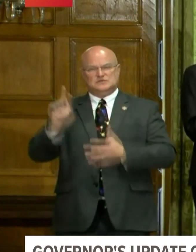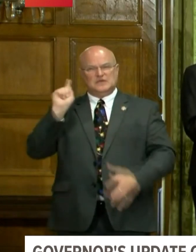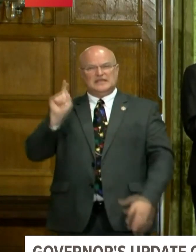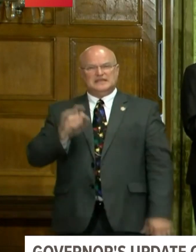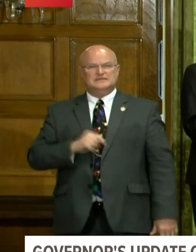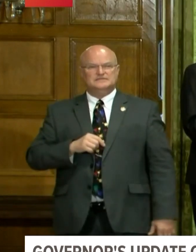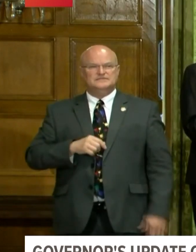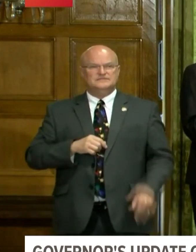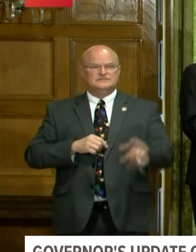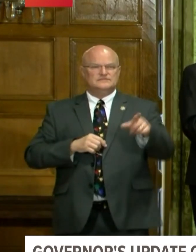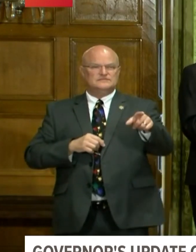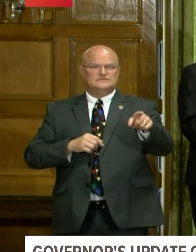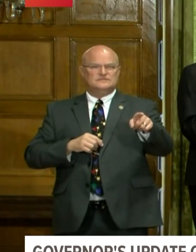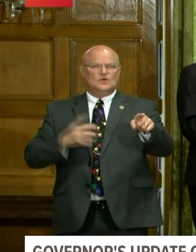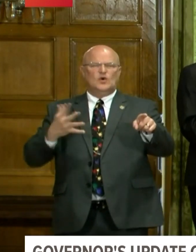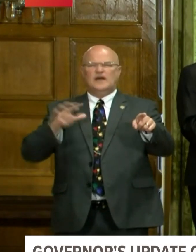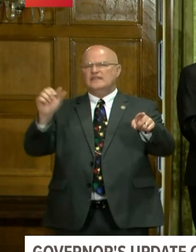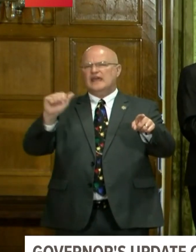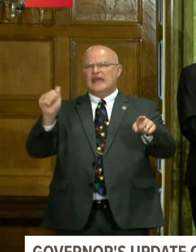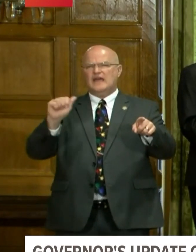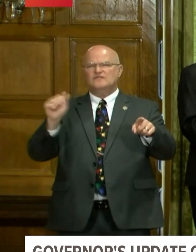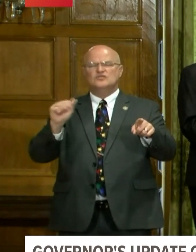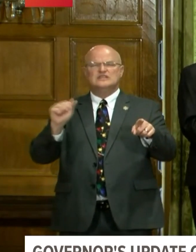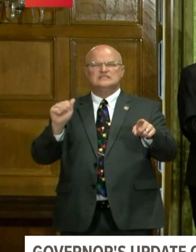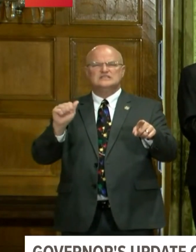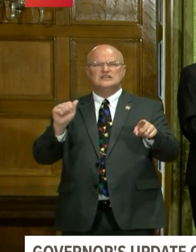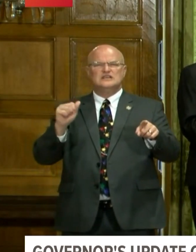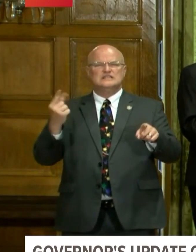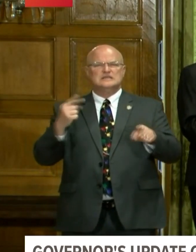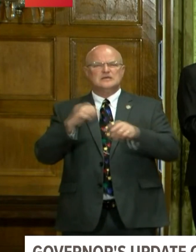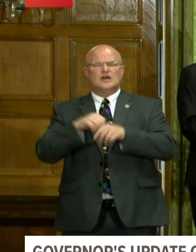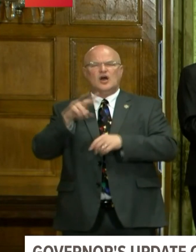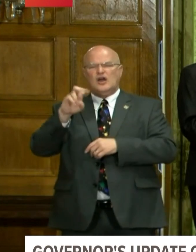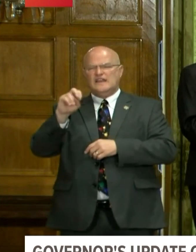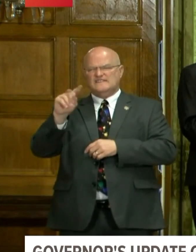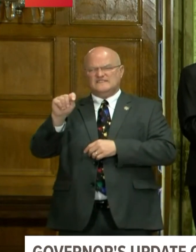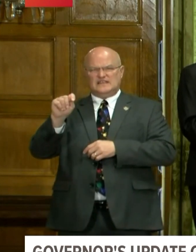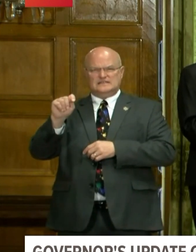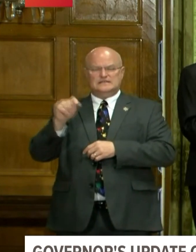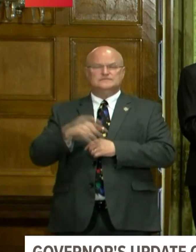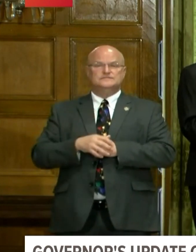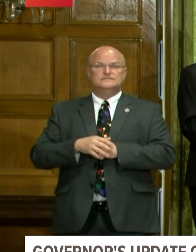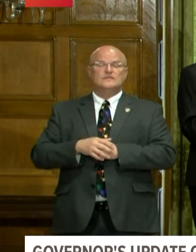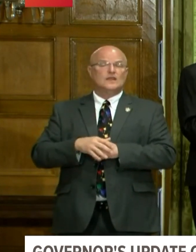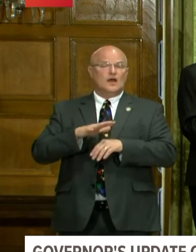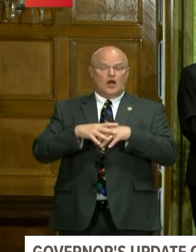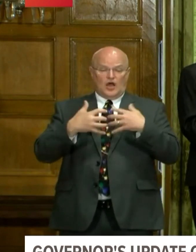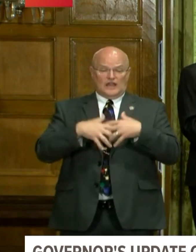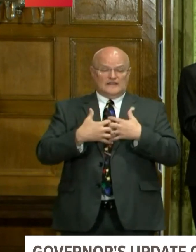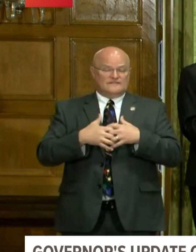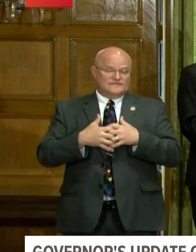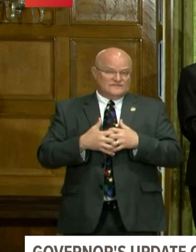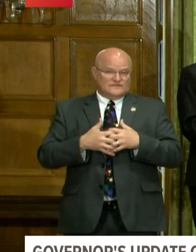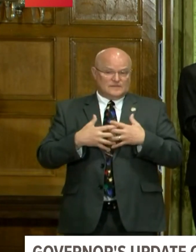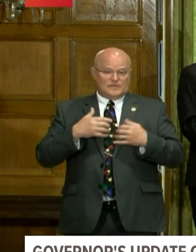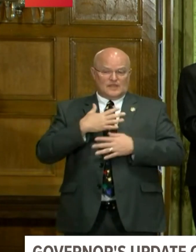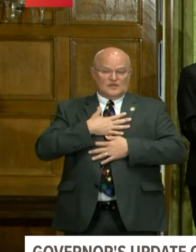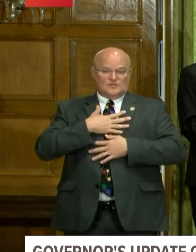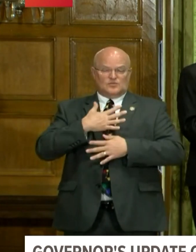week. And then I guess what's been the average for somebody who's been on a vent? On a vent, that's